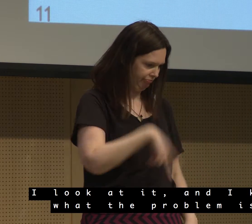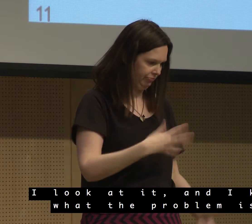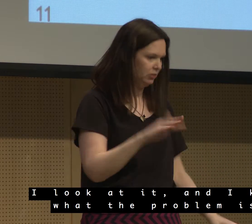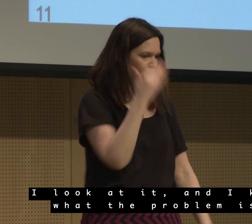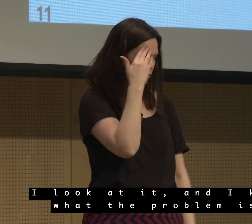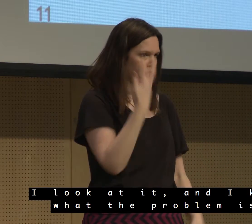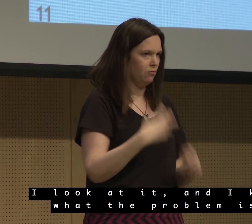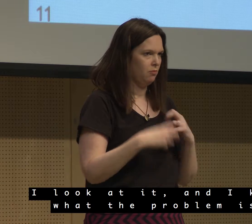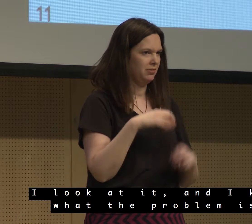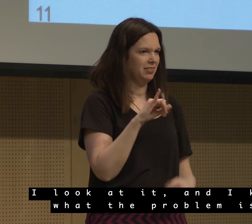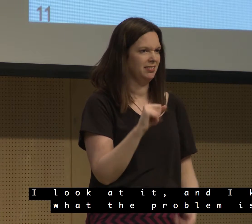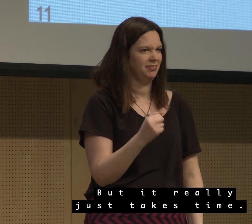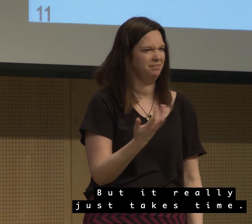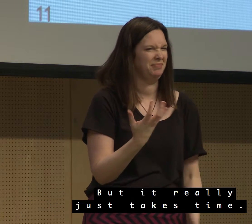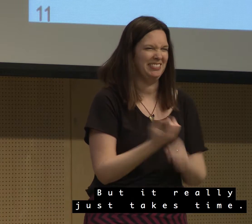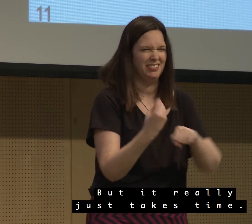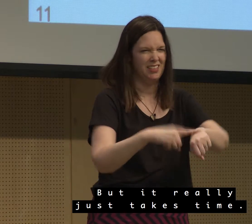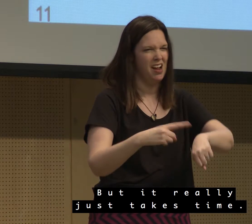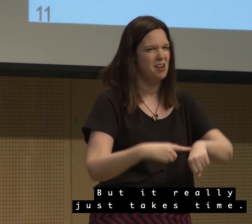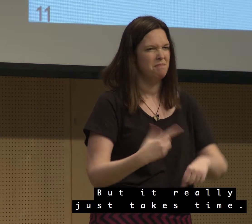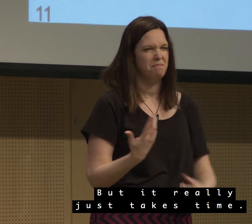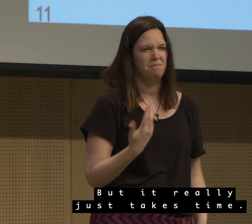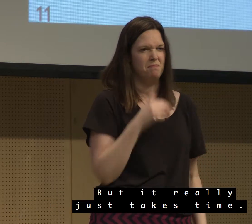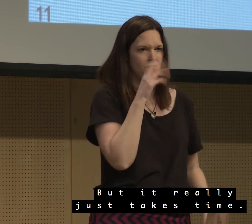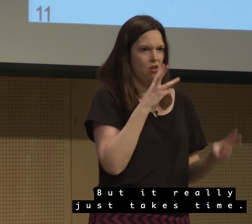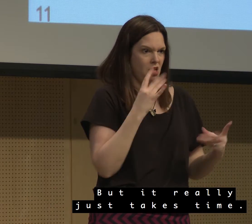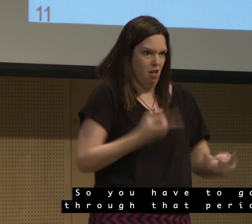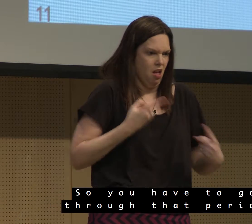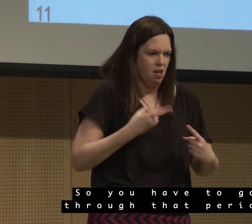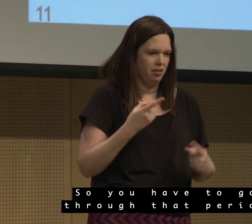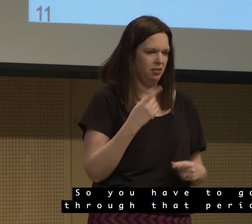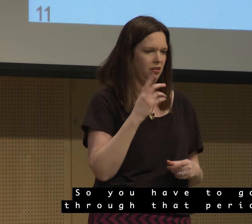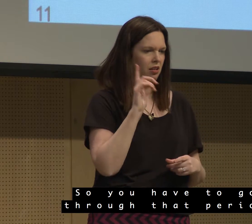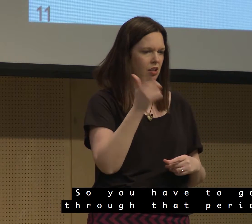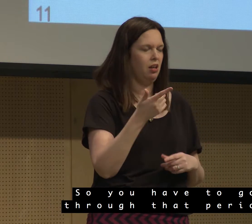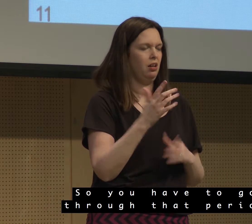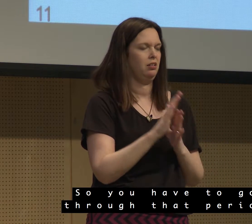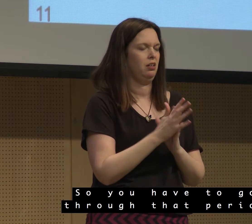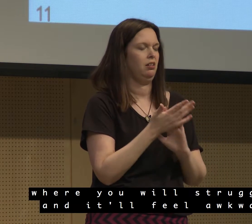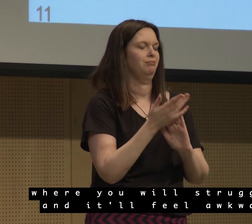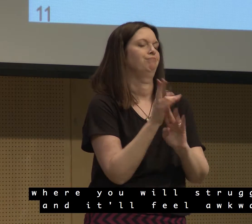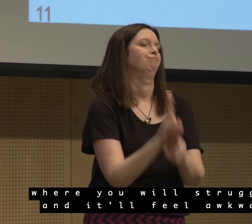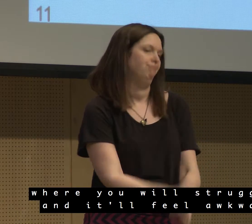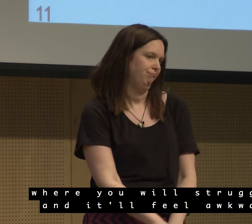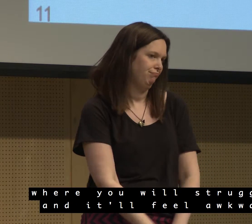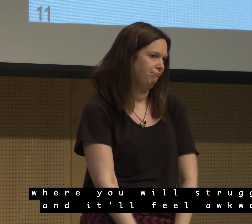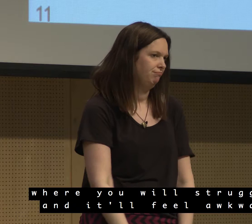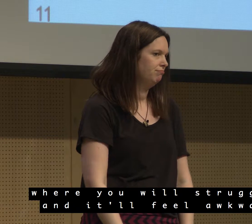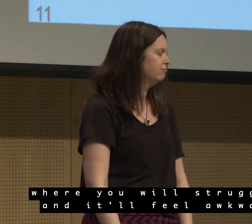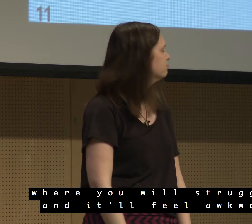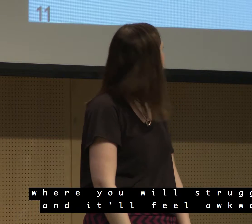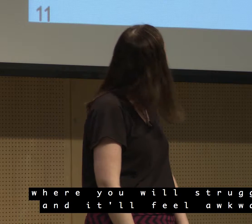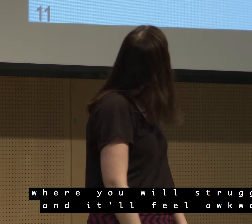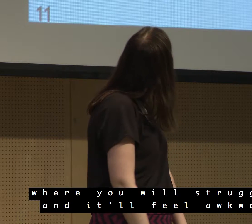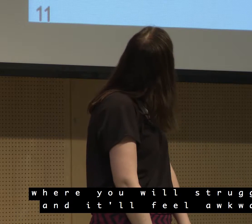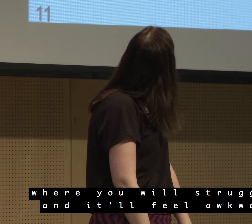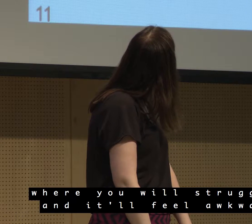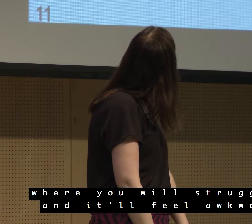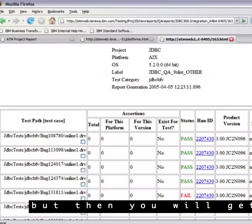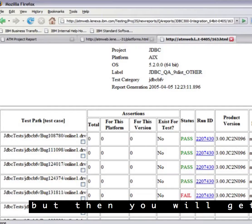know what the problem is. But it really just takes time. So you have to go through that period where you will struggle and it'll feel awkward, but then